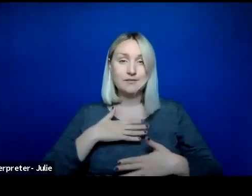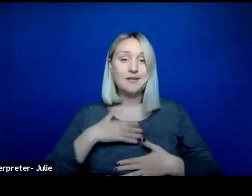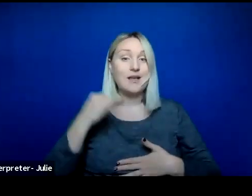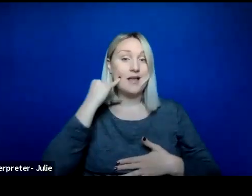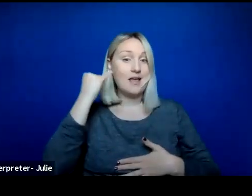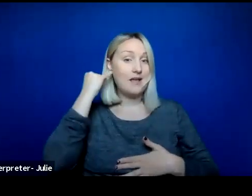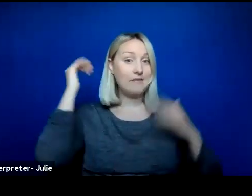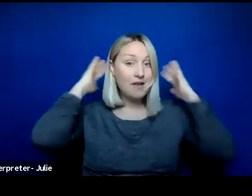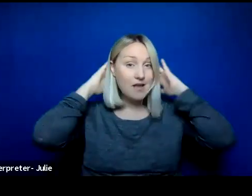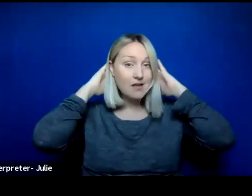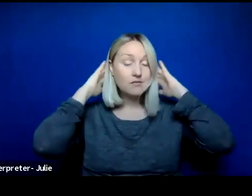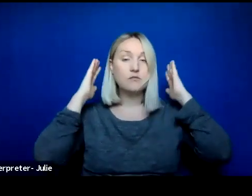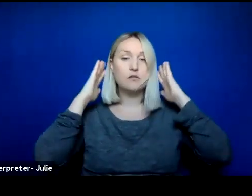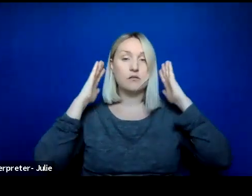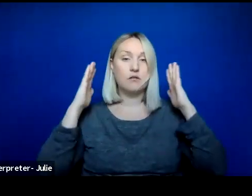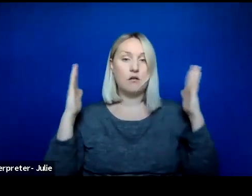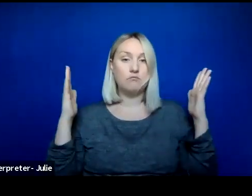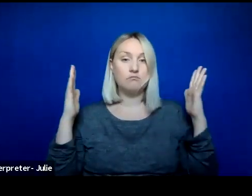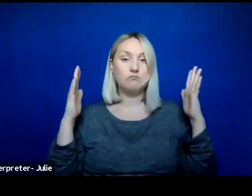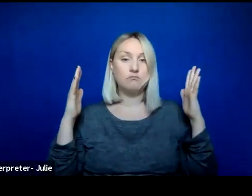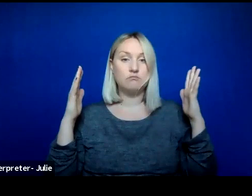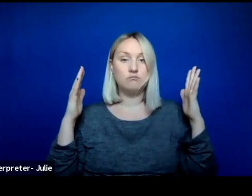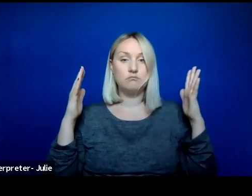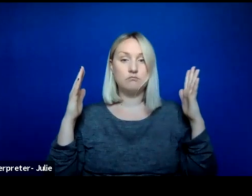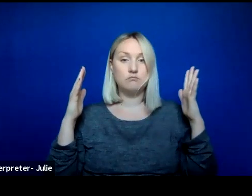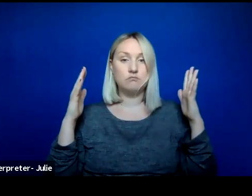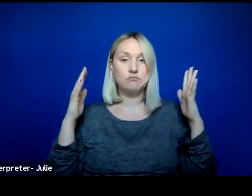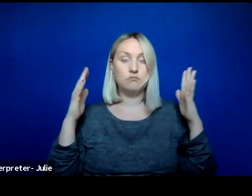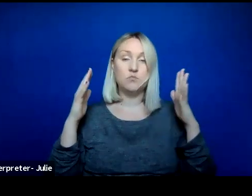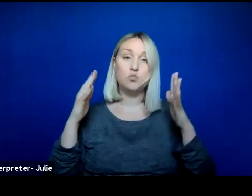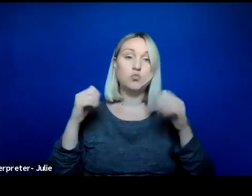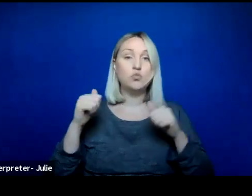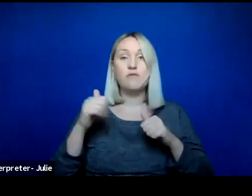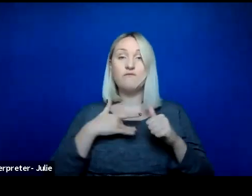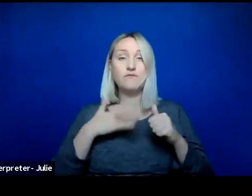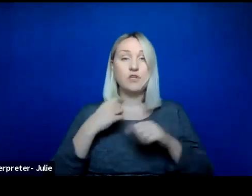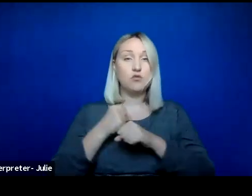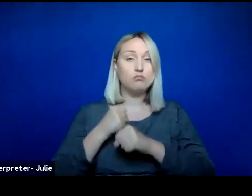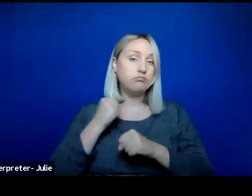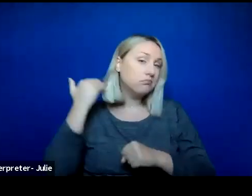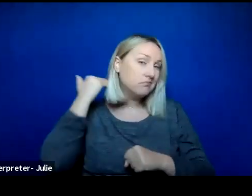your head or down, you can just note the stretch on the back of the neck.